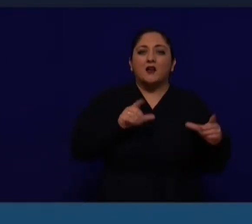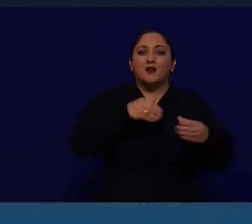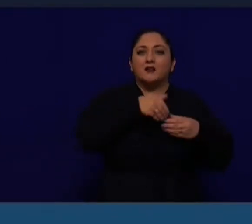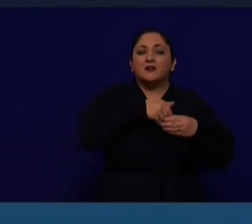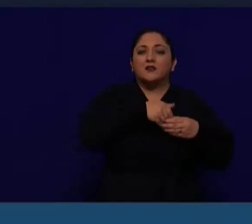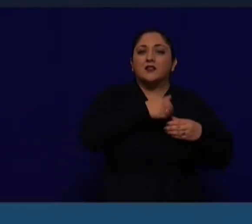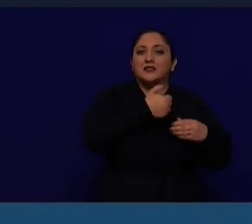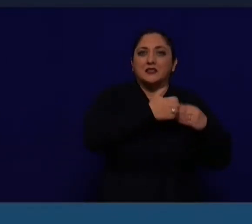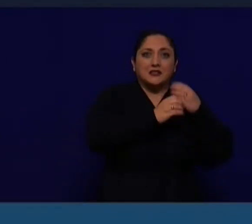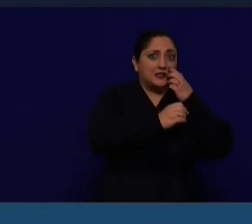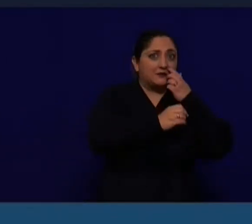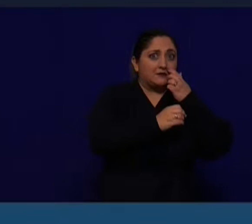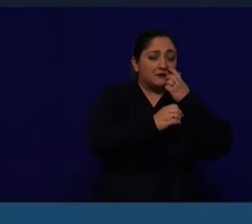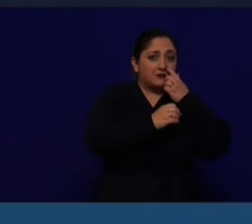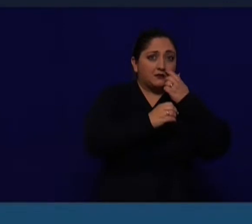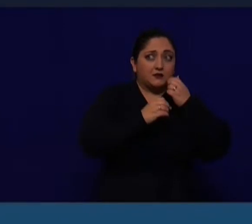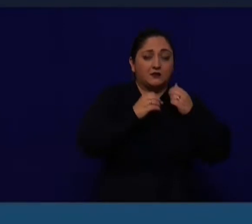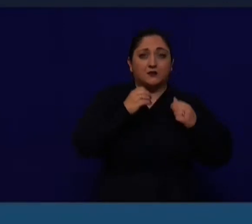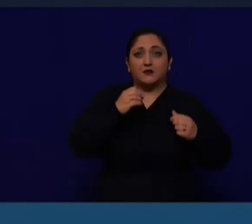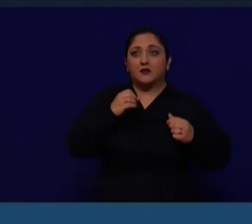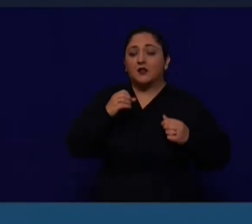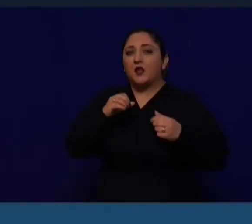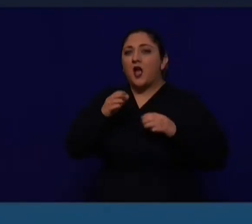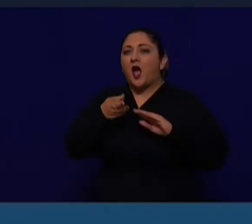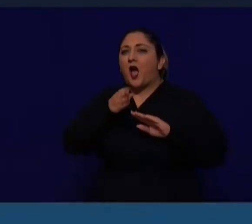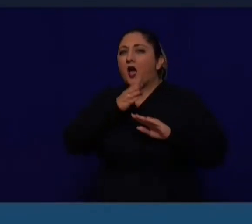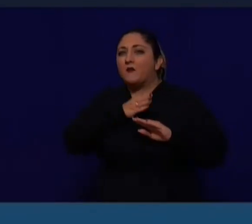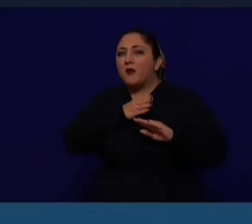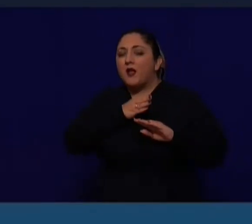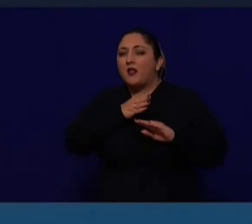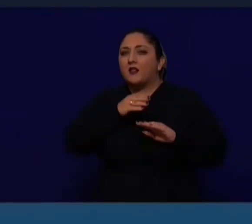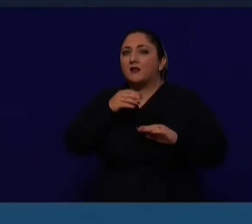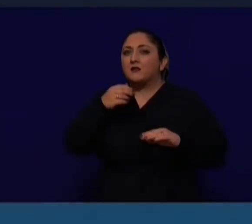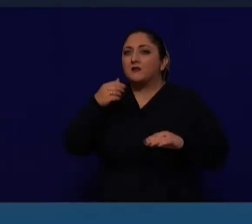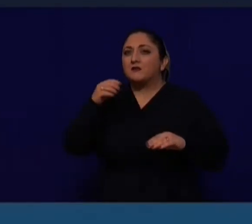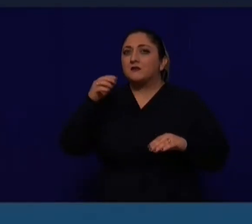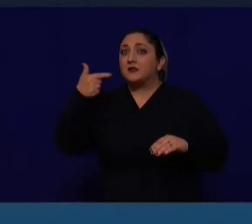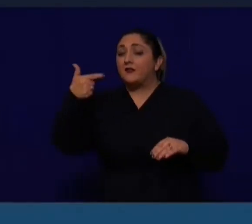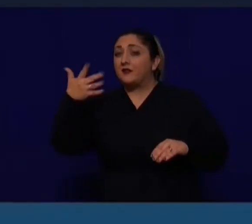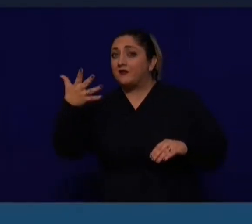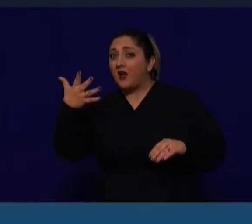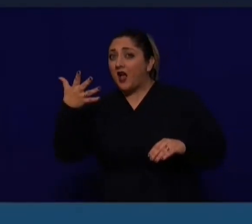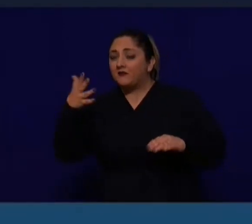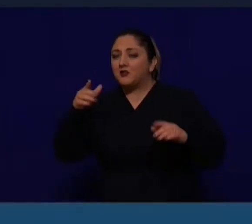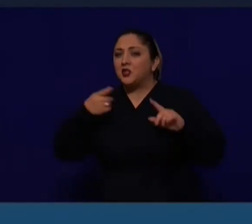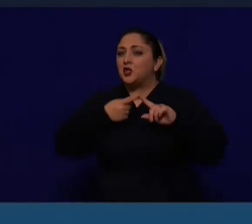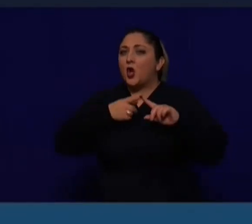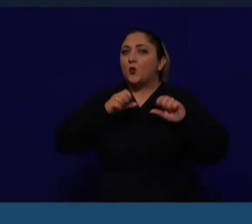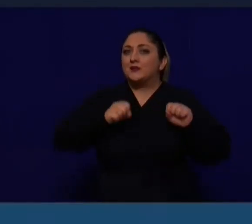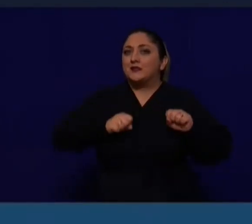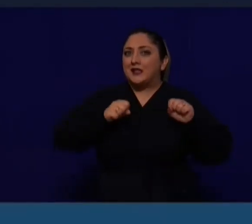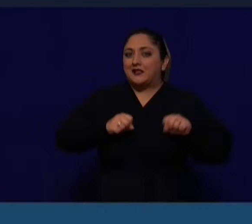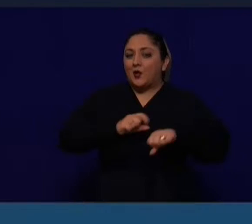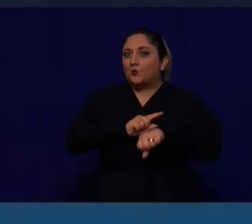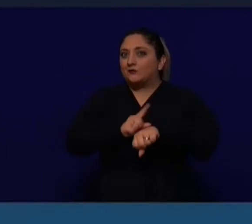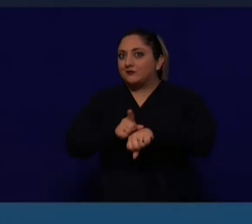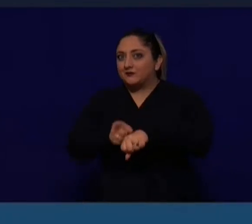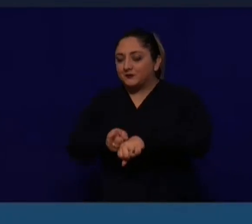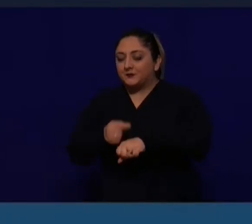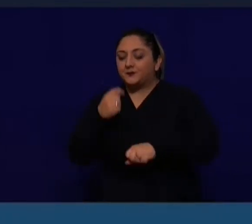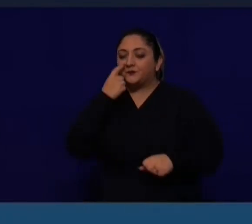over 60s get it before the over 75s? And if that's the case, why is that? And on the household situation,